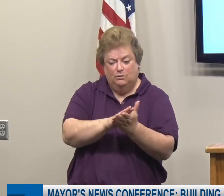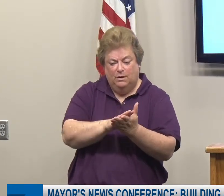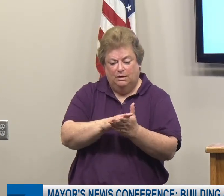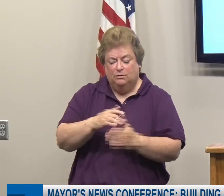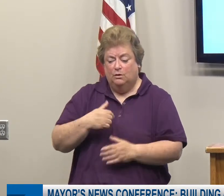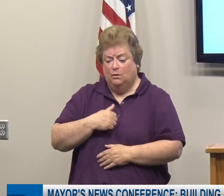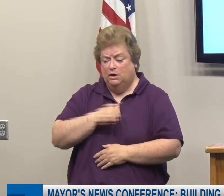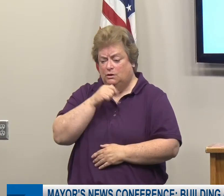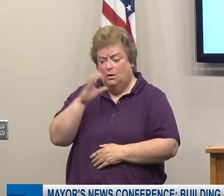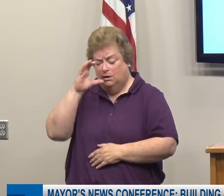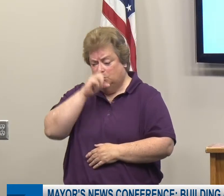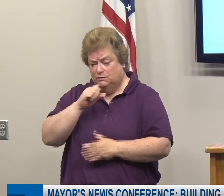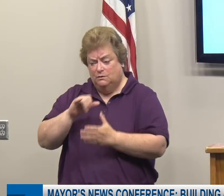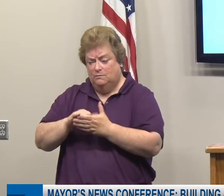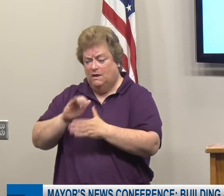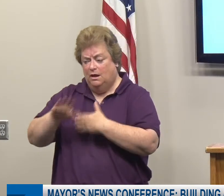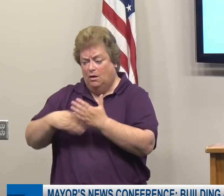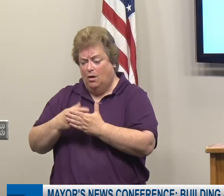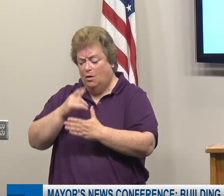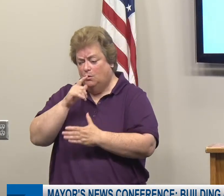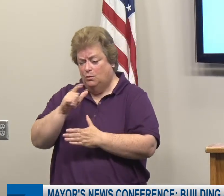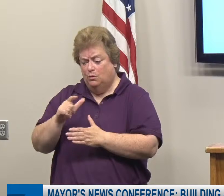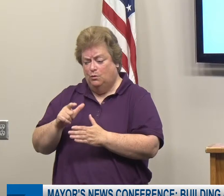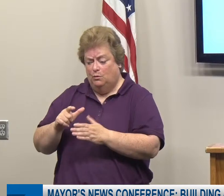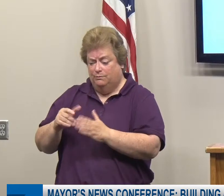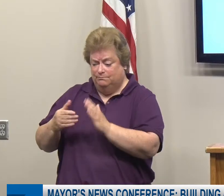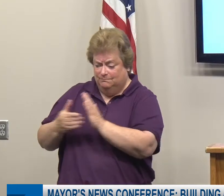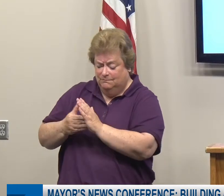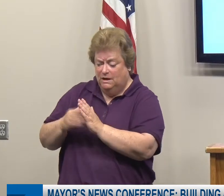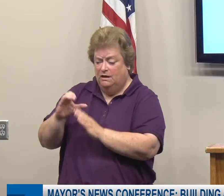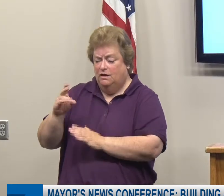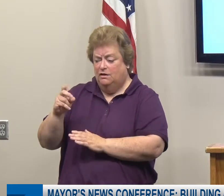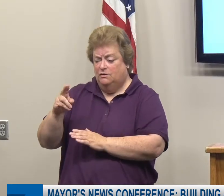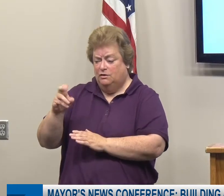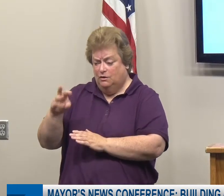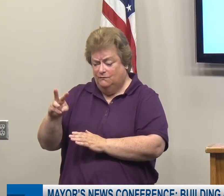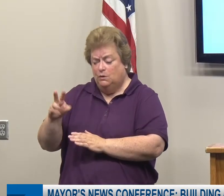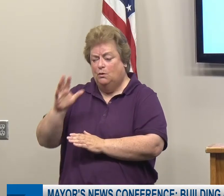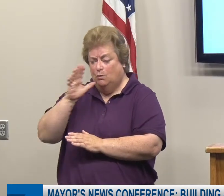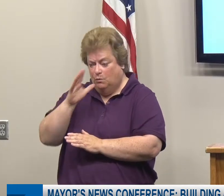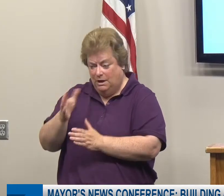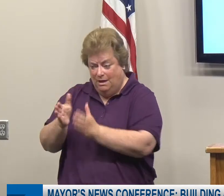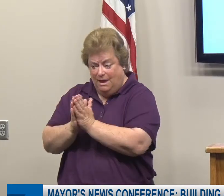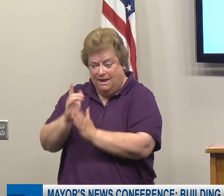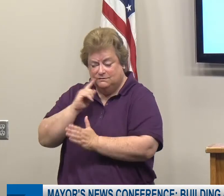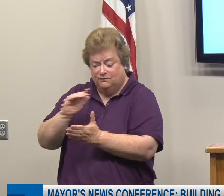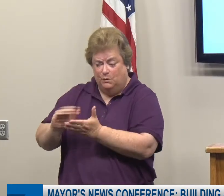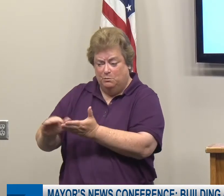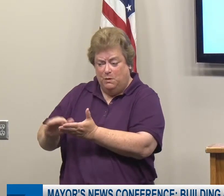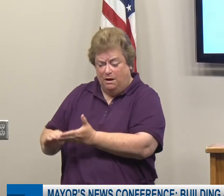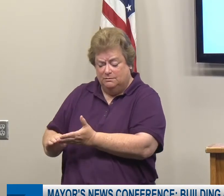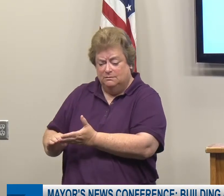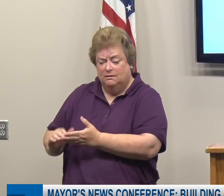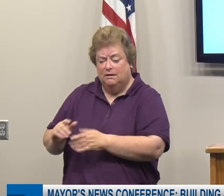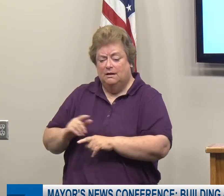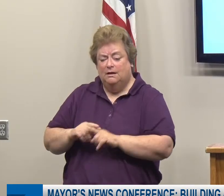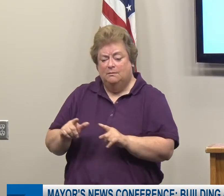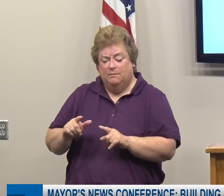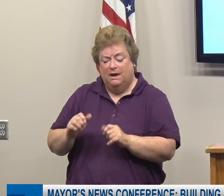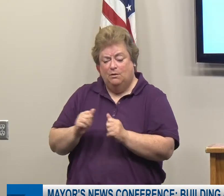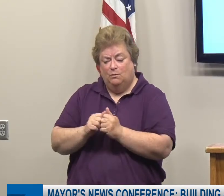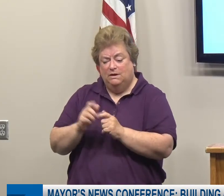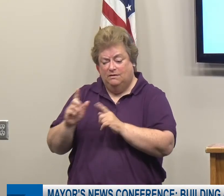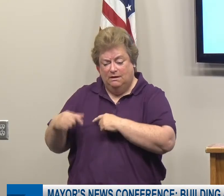that all those who were charged with a curfew violation would even seek a pardon. Consistent with the long-standing norms